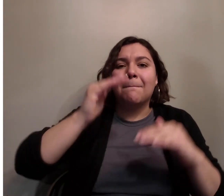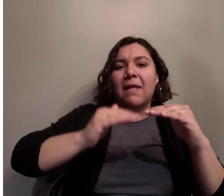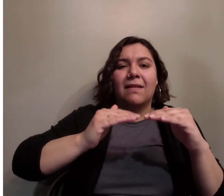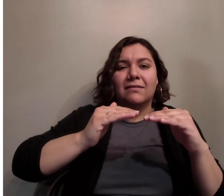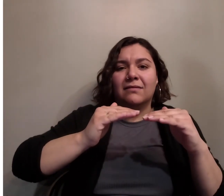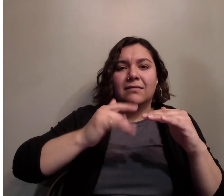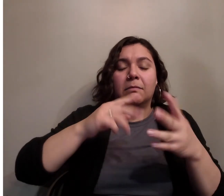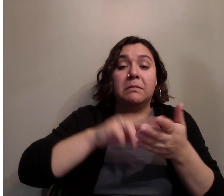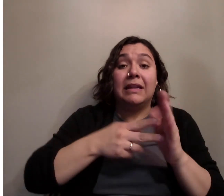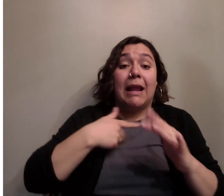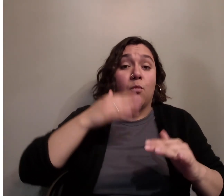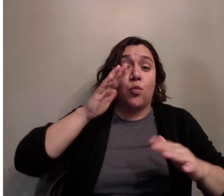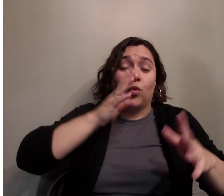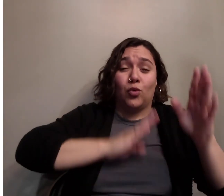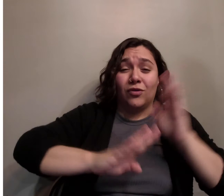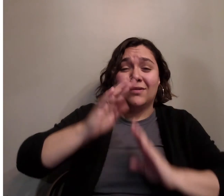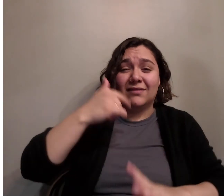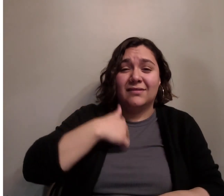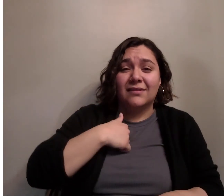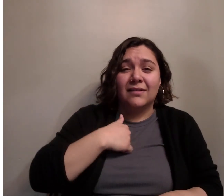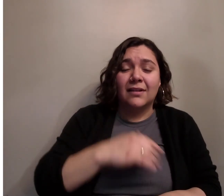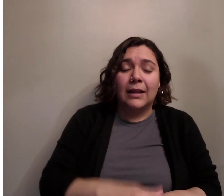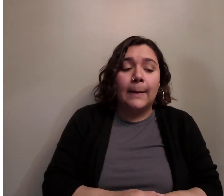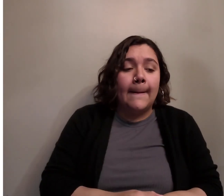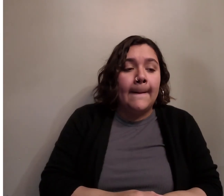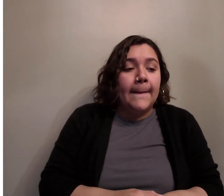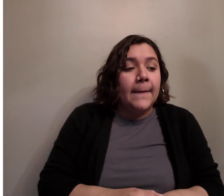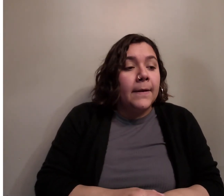we're out of balance right now, and that worries me.